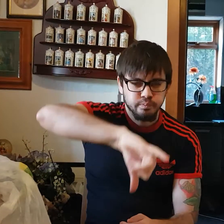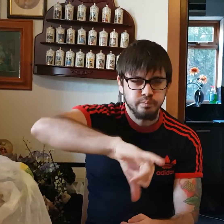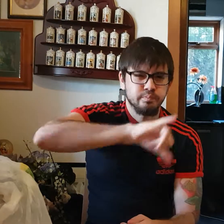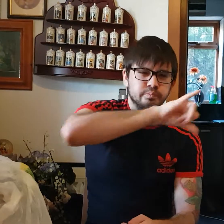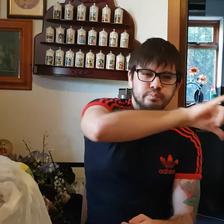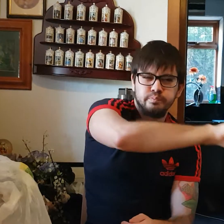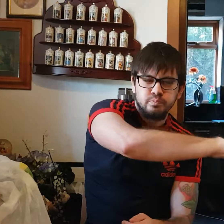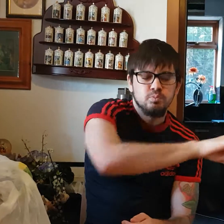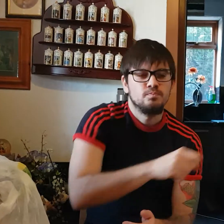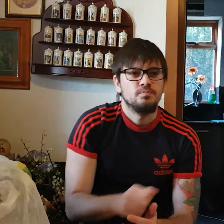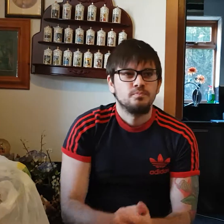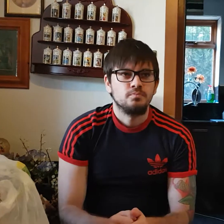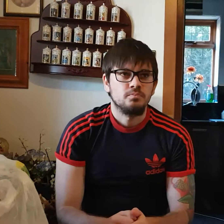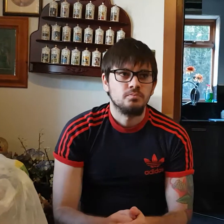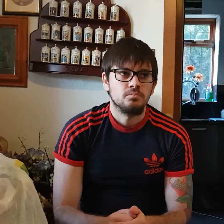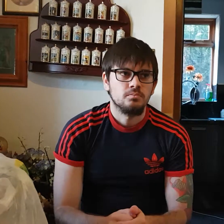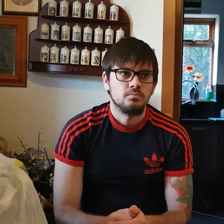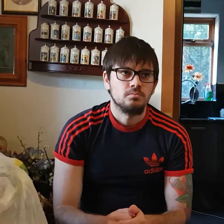3 times I had to fly across to them.